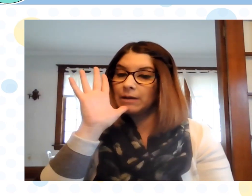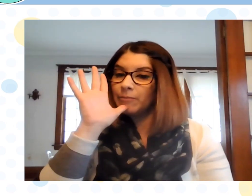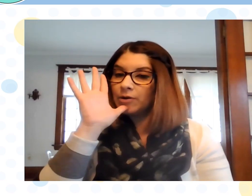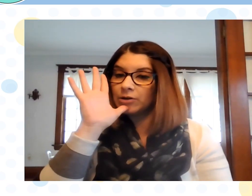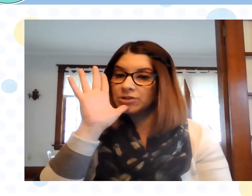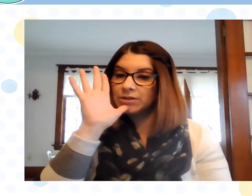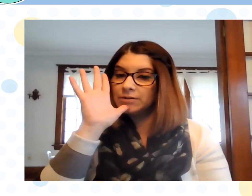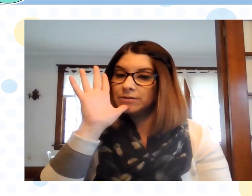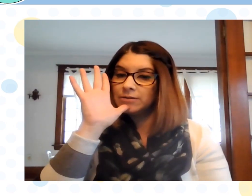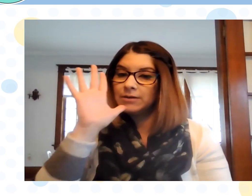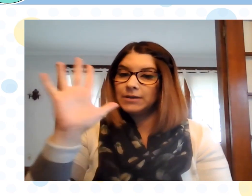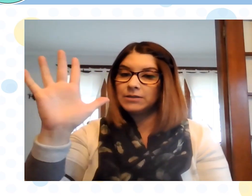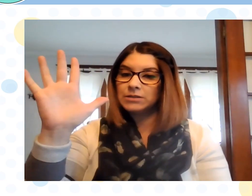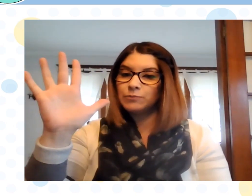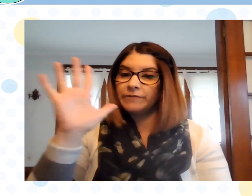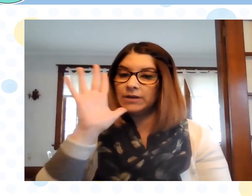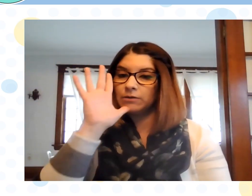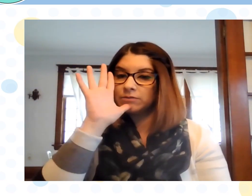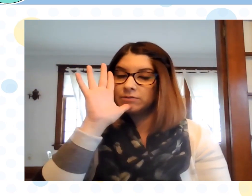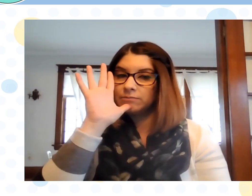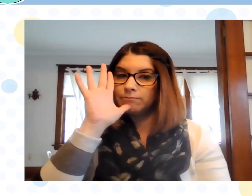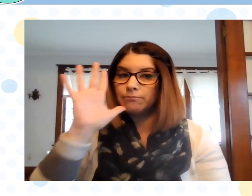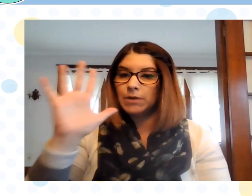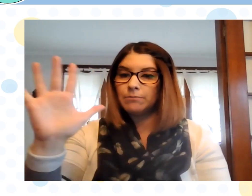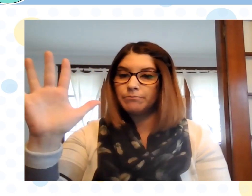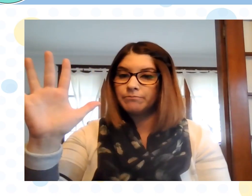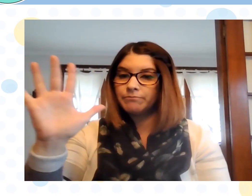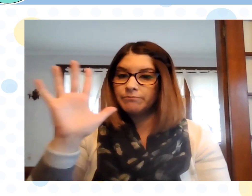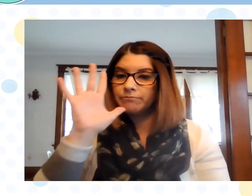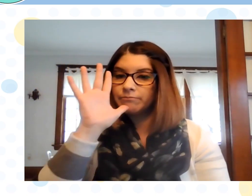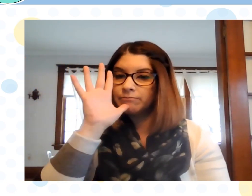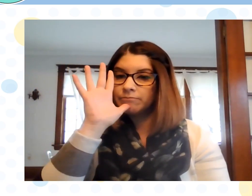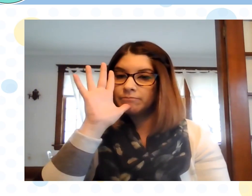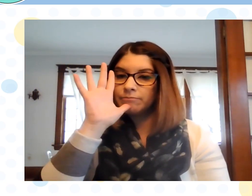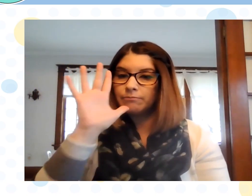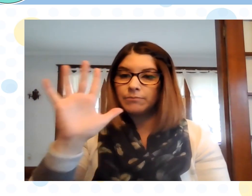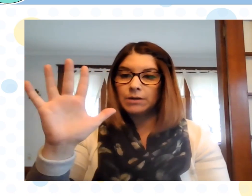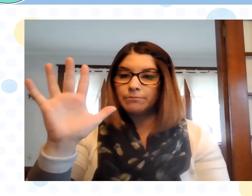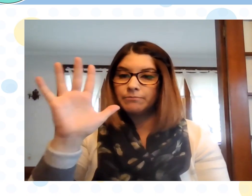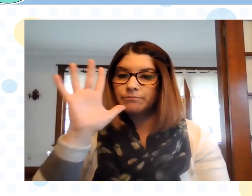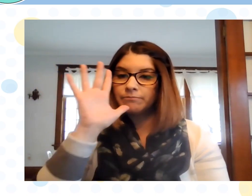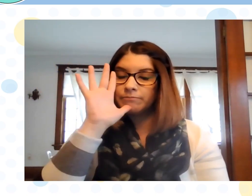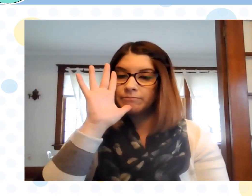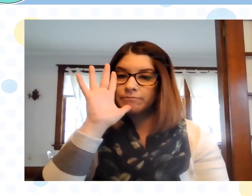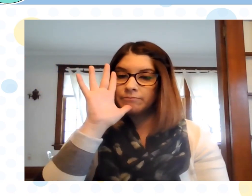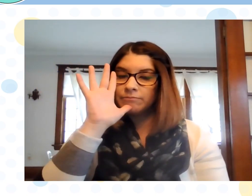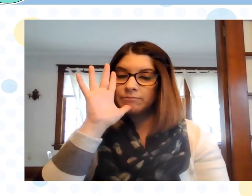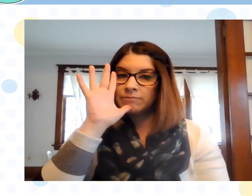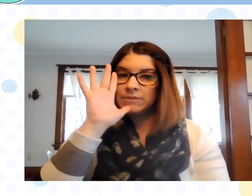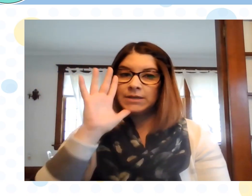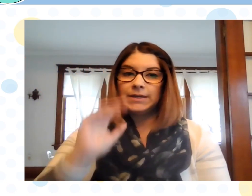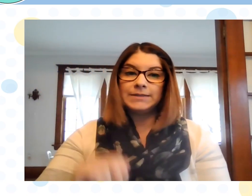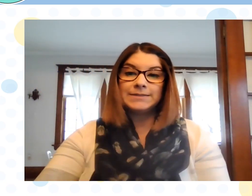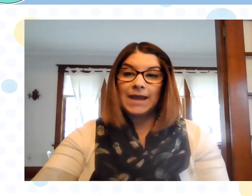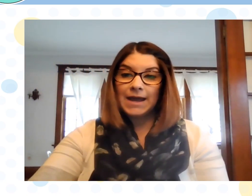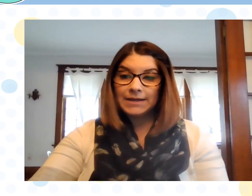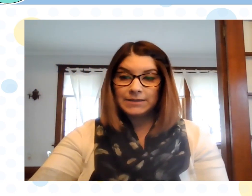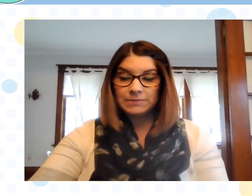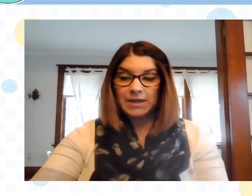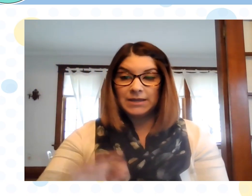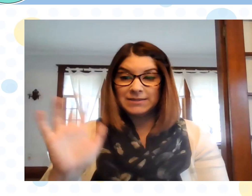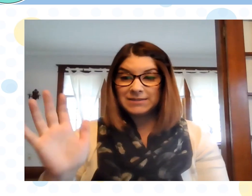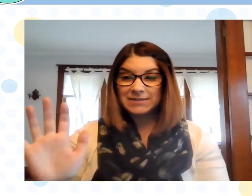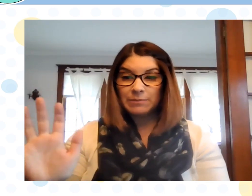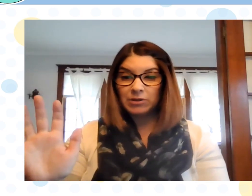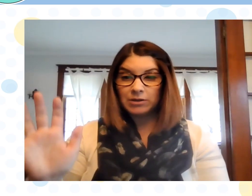thumb on our chin and just move it out. Mum. Mum. And dad is